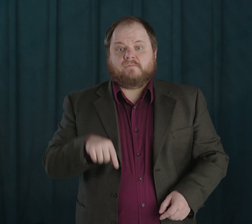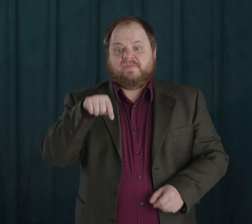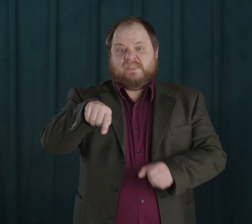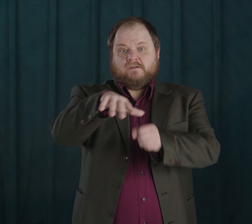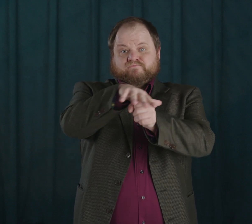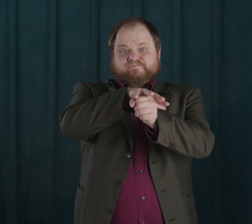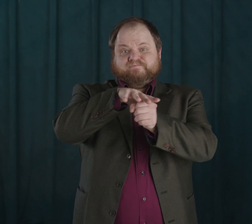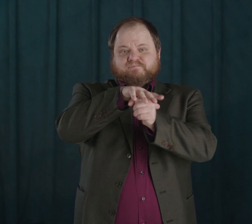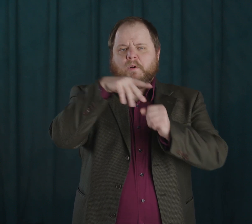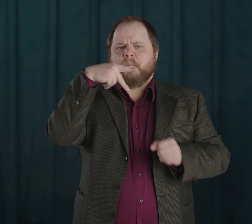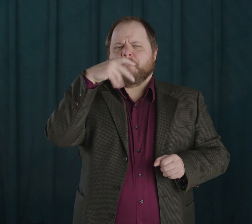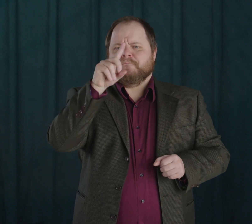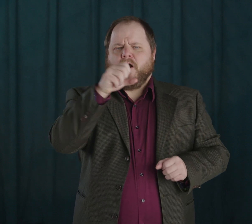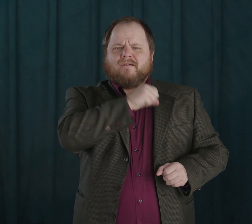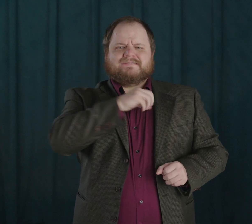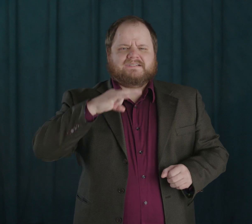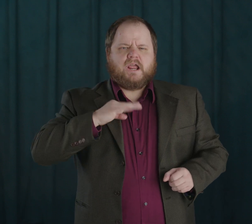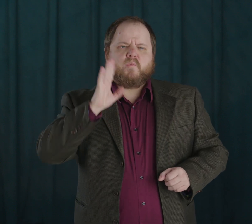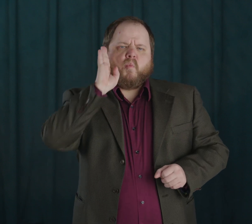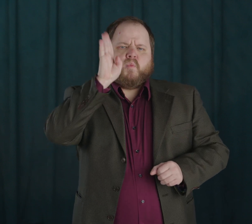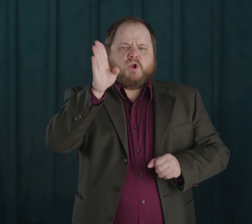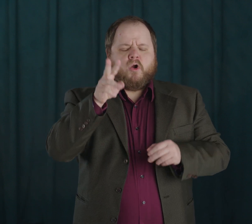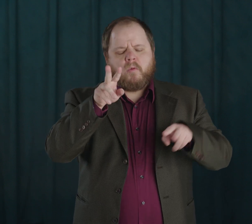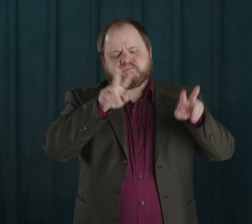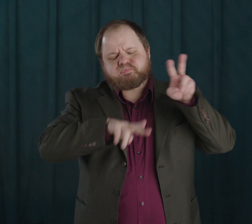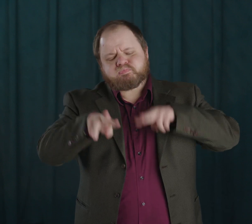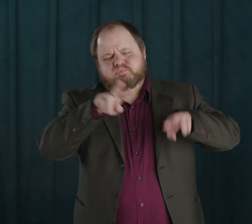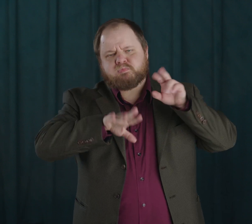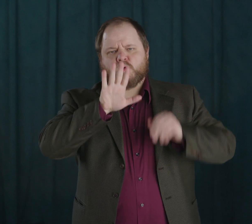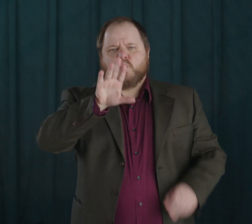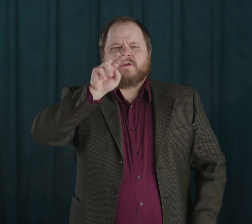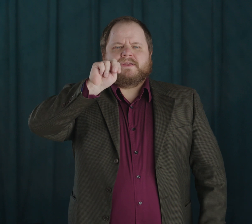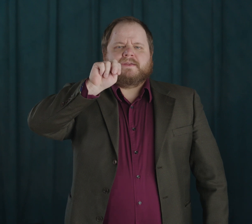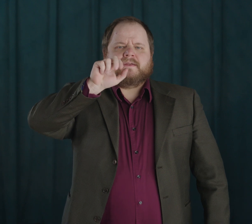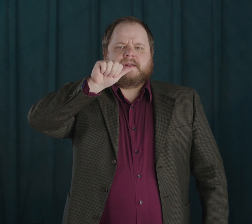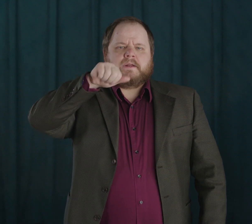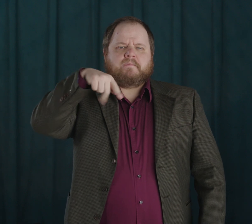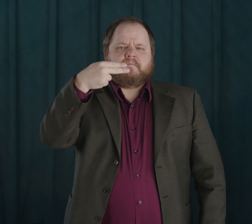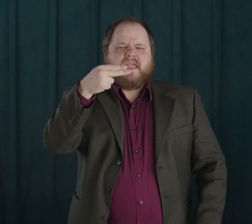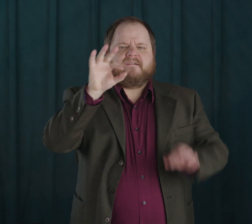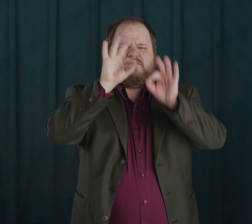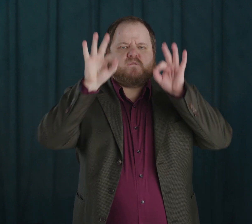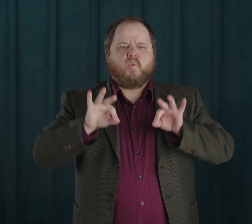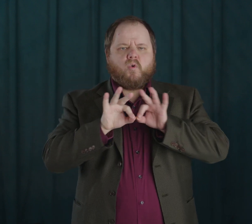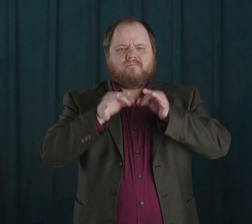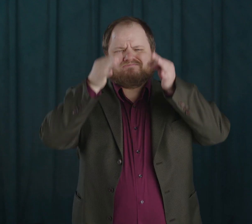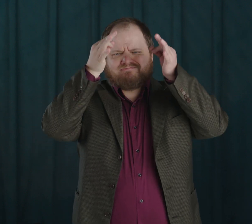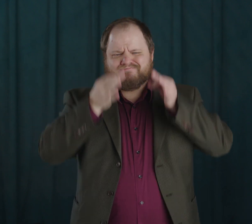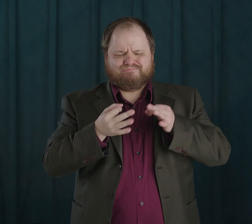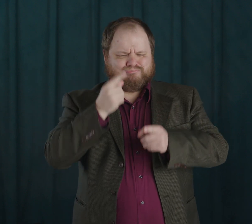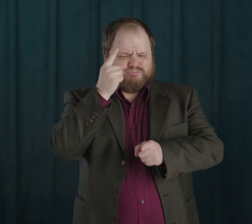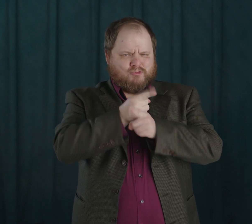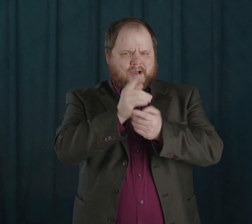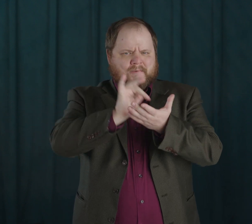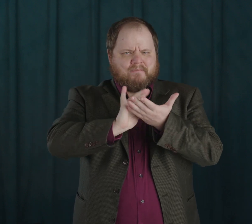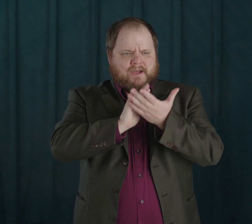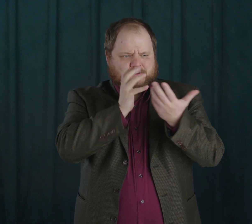Medical screening. At this station, pod staff will review all NAF forms to determine what medication is right for you.